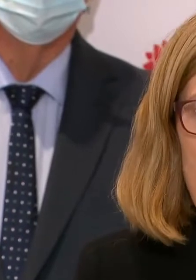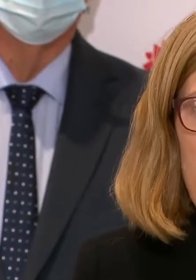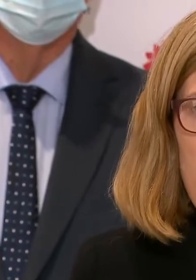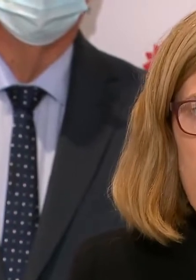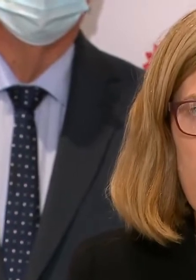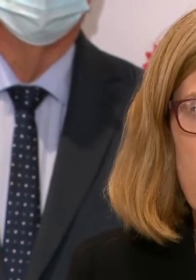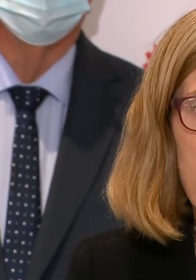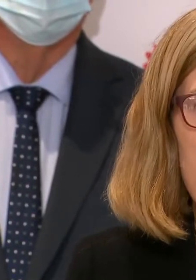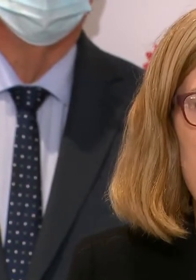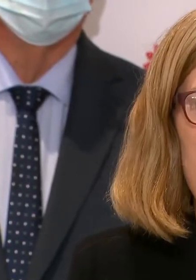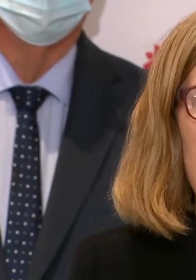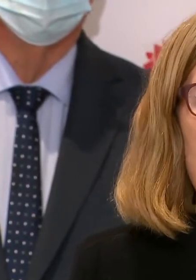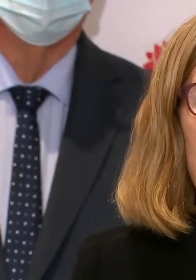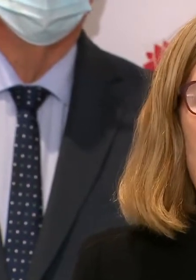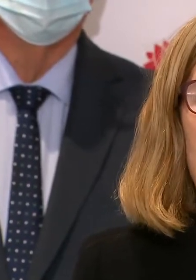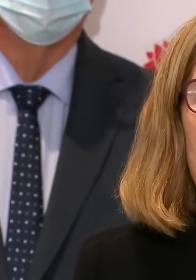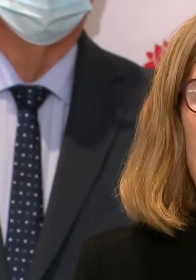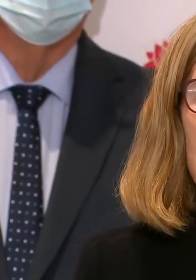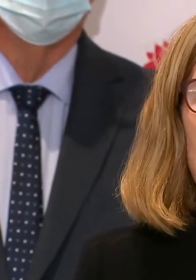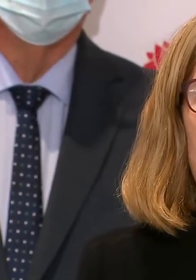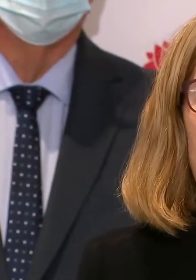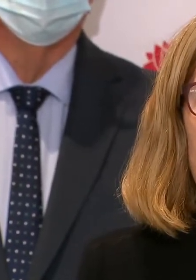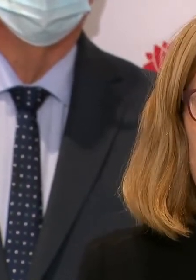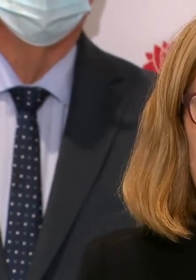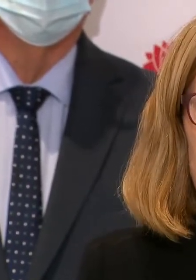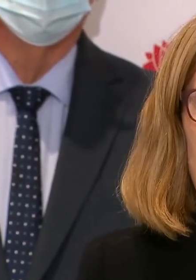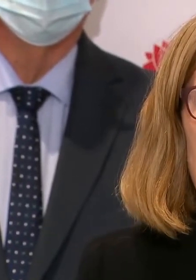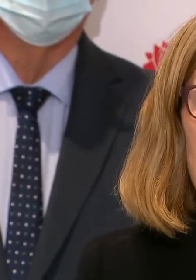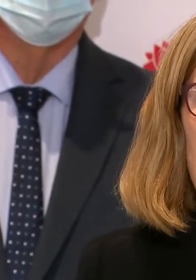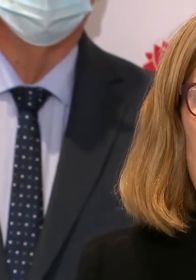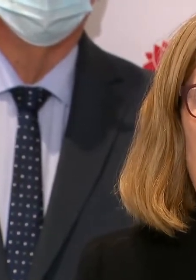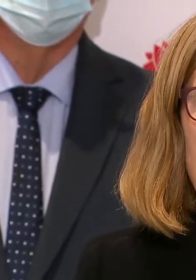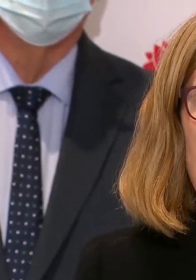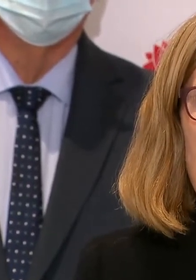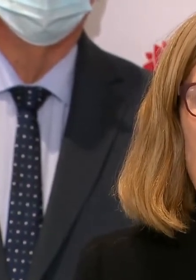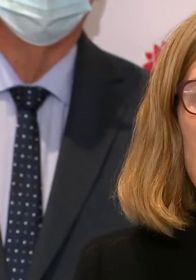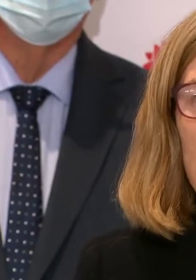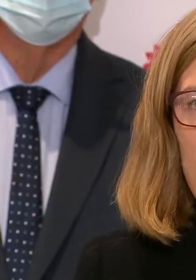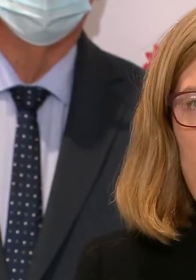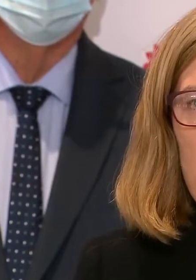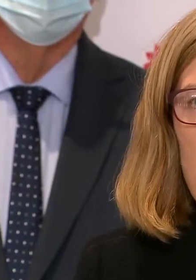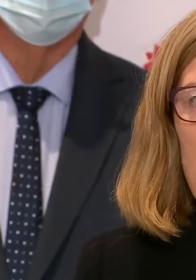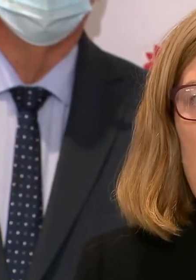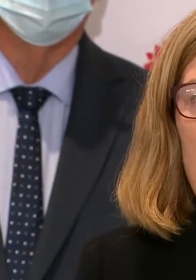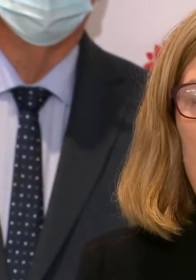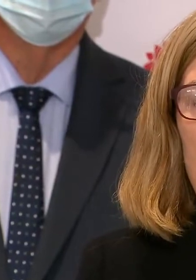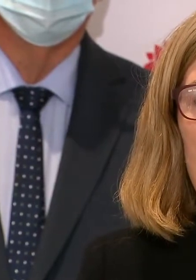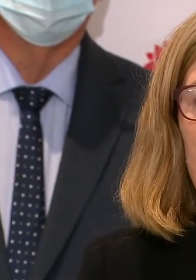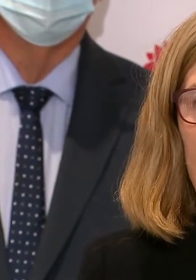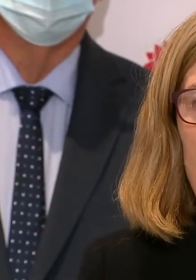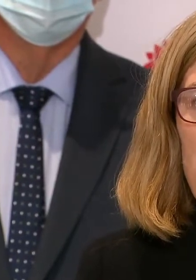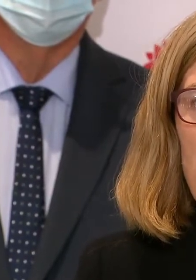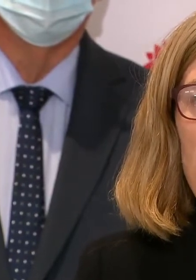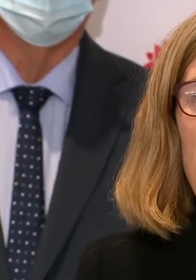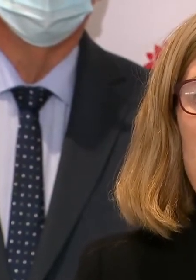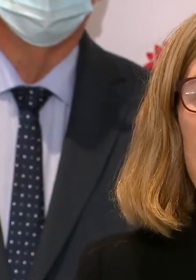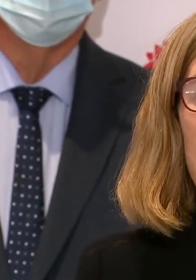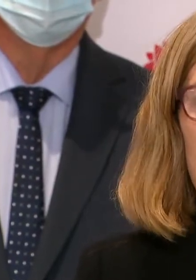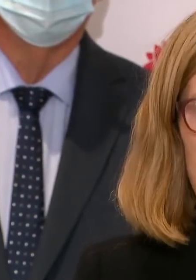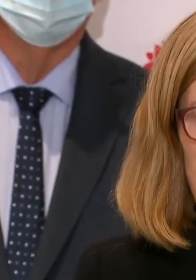society functioning. And we are seeing cases introduce the virus into